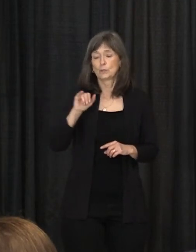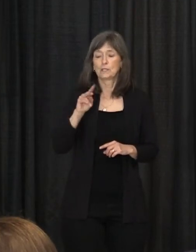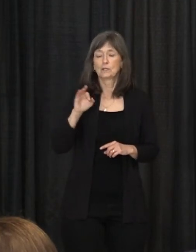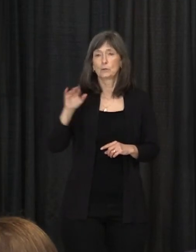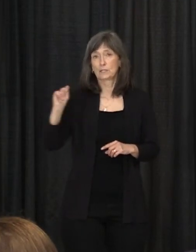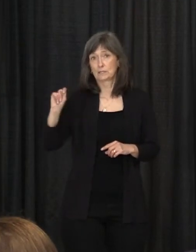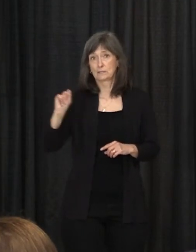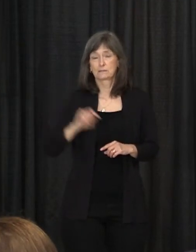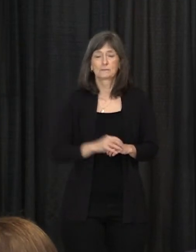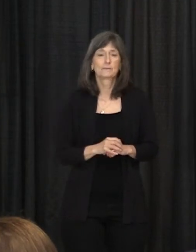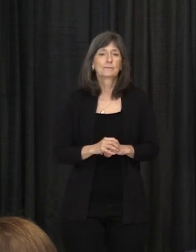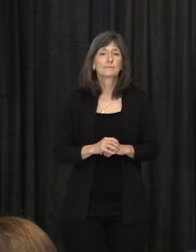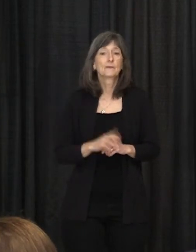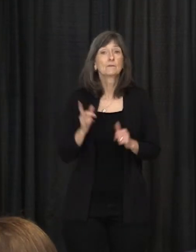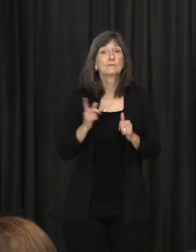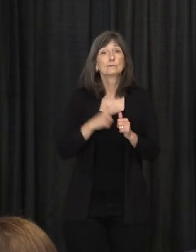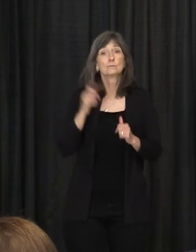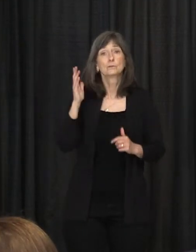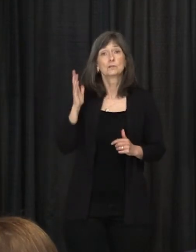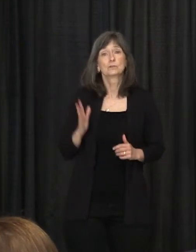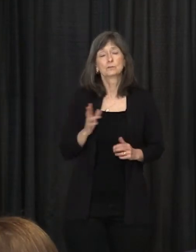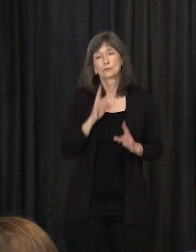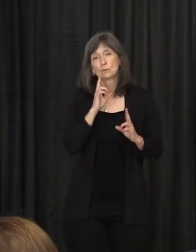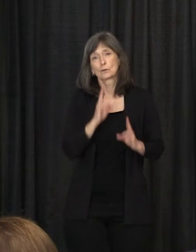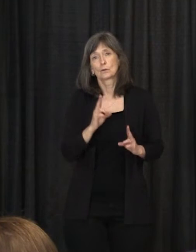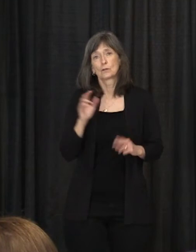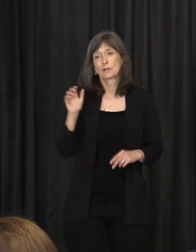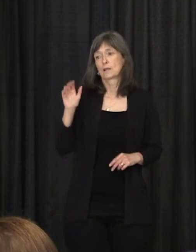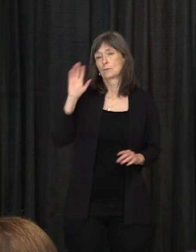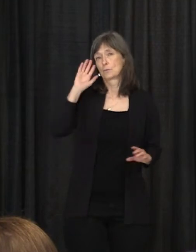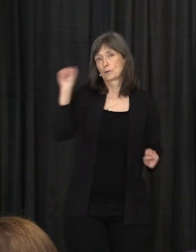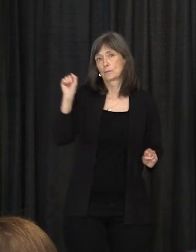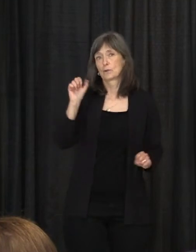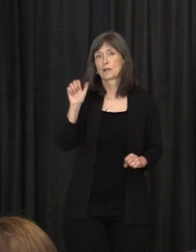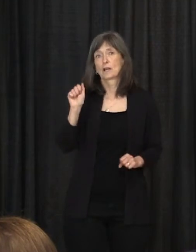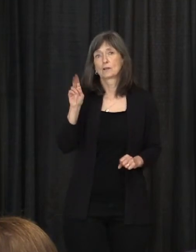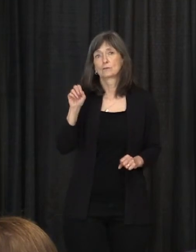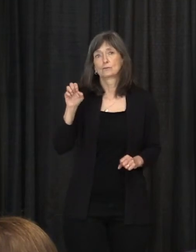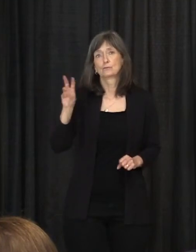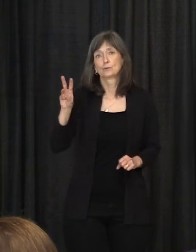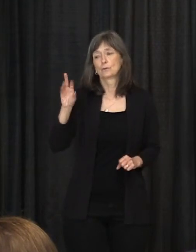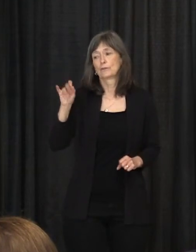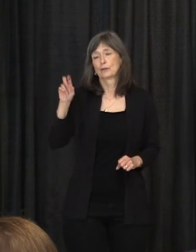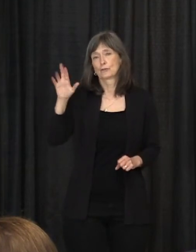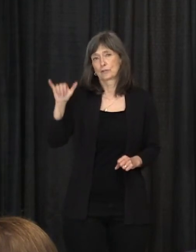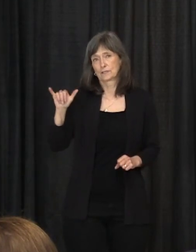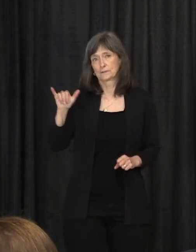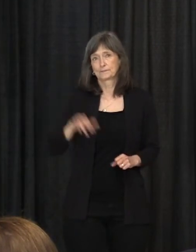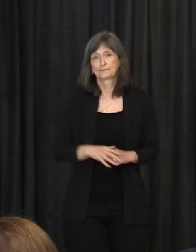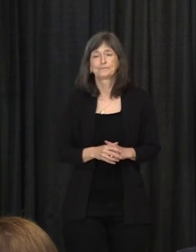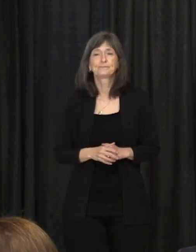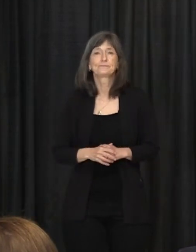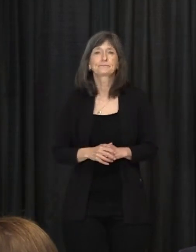Our first speaker this morning is the Honorable Andrew Furey, Premier of Newfoundland and